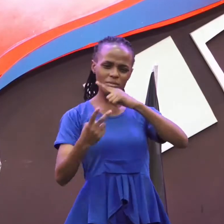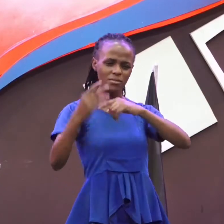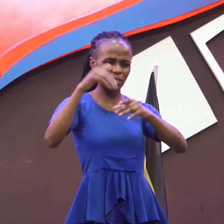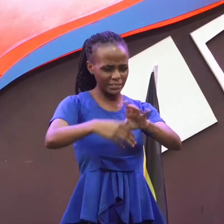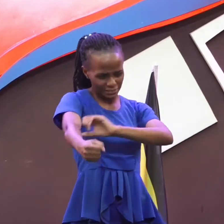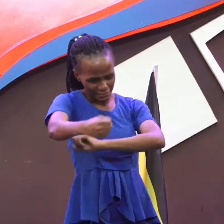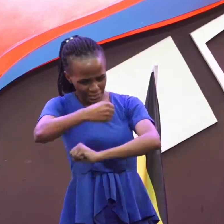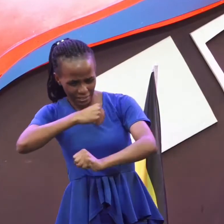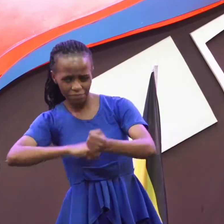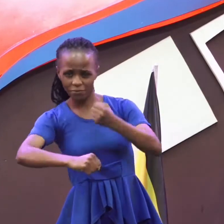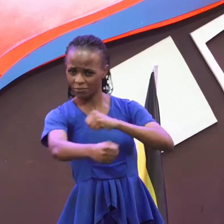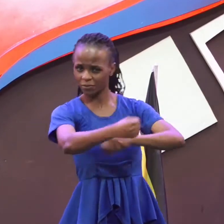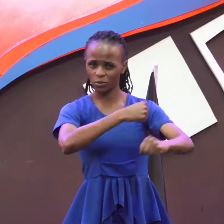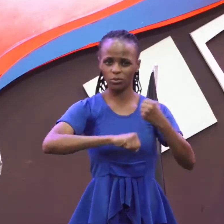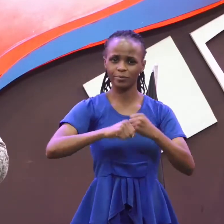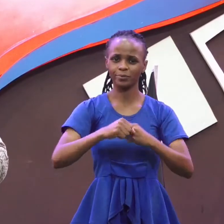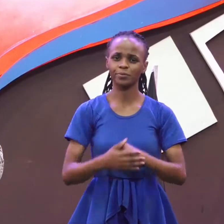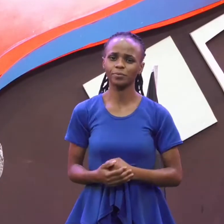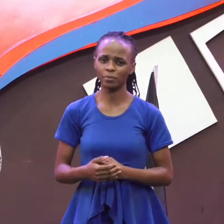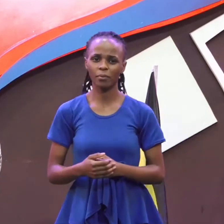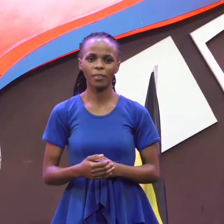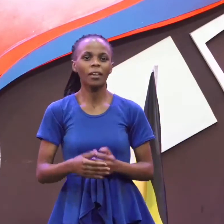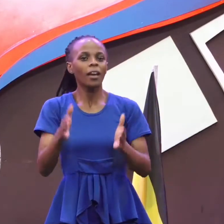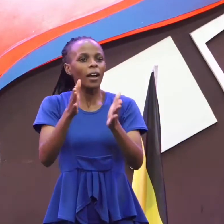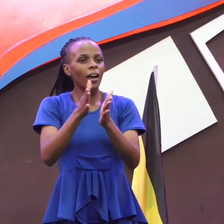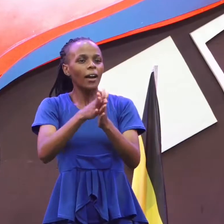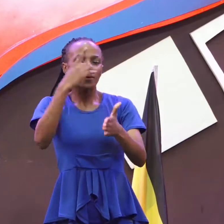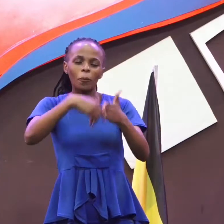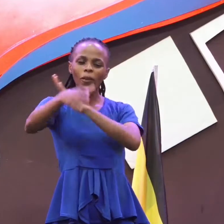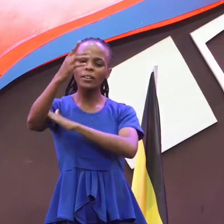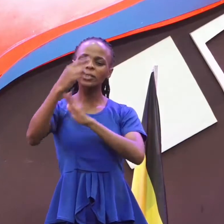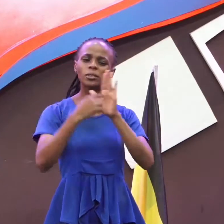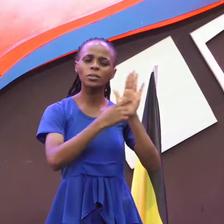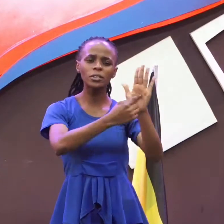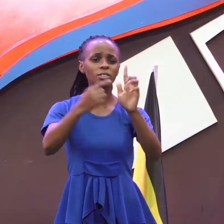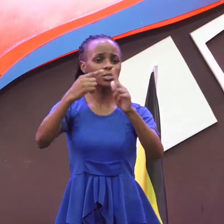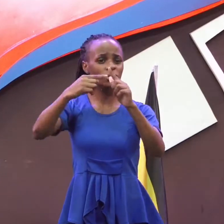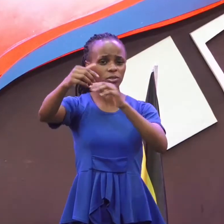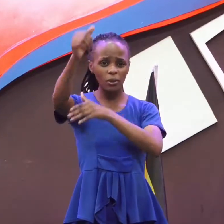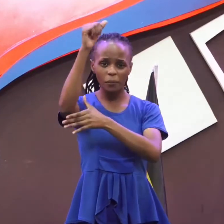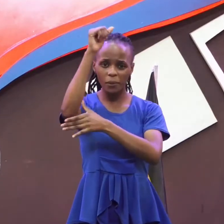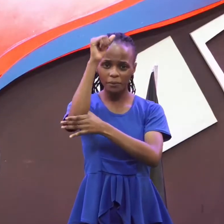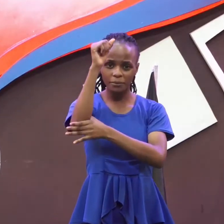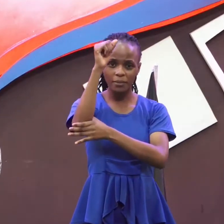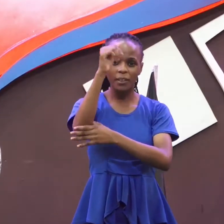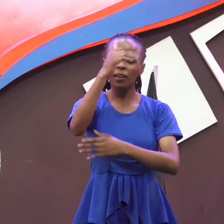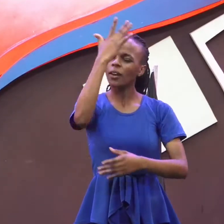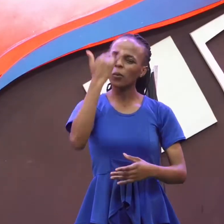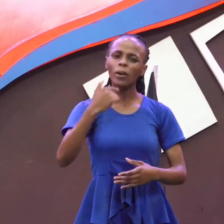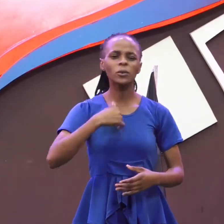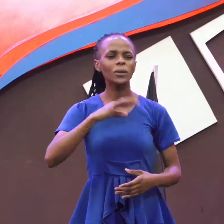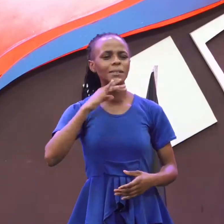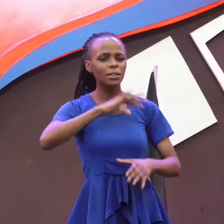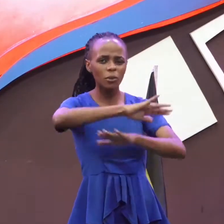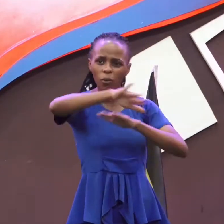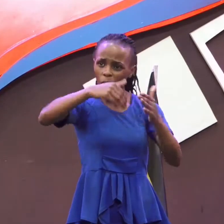He put into action or practice Katonda the vision of God Ibrahim. That the Lord had introduced to Abraham. Lwaki bino byonambi oge? Why